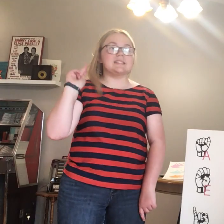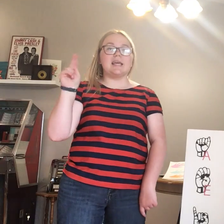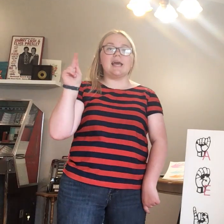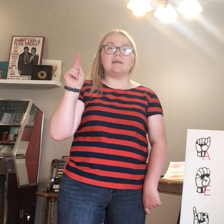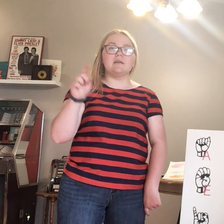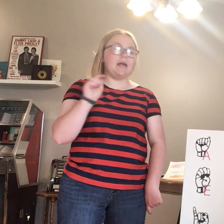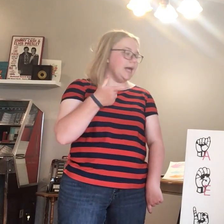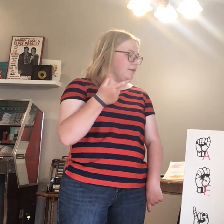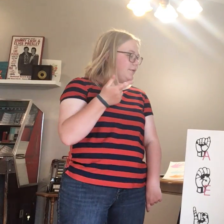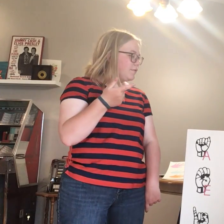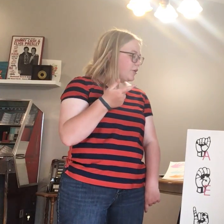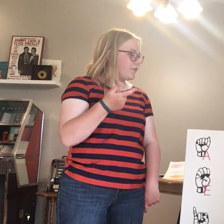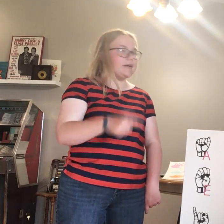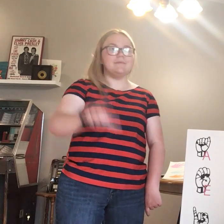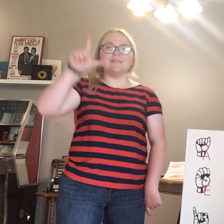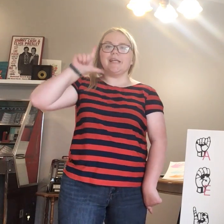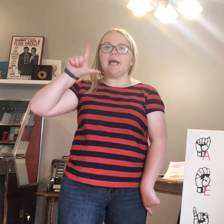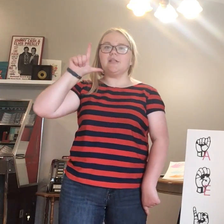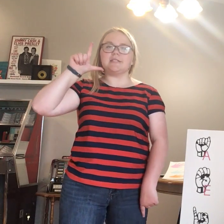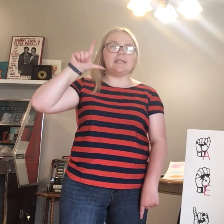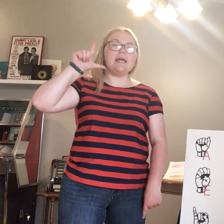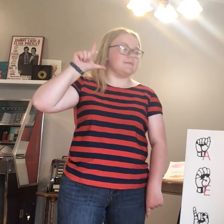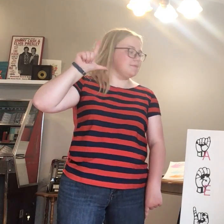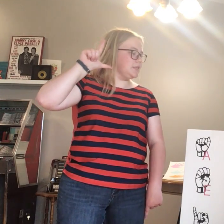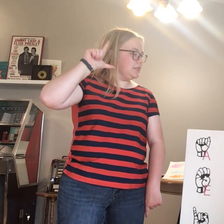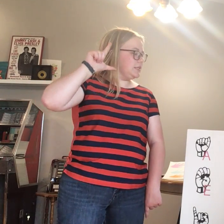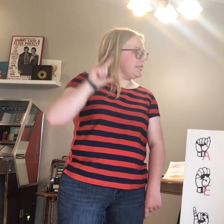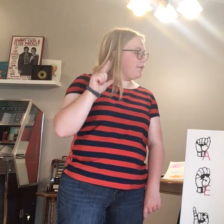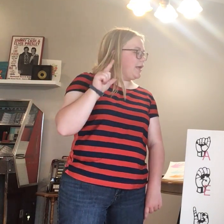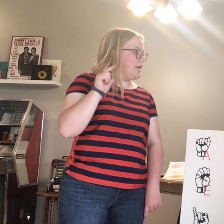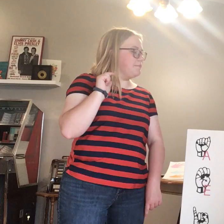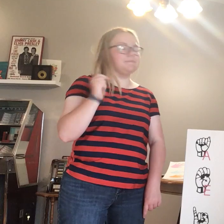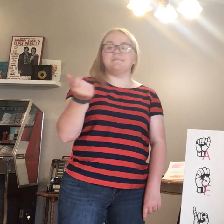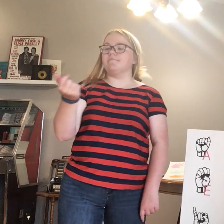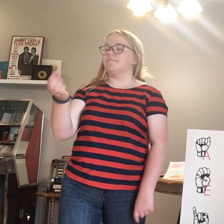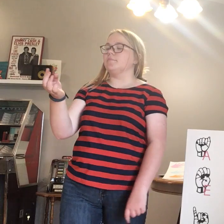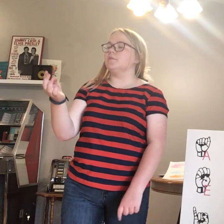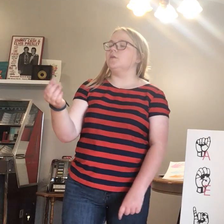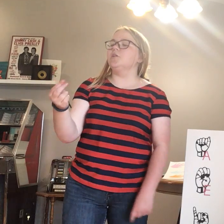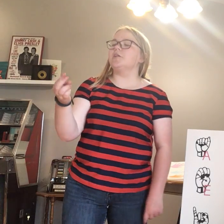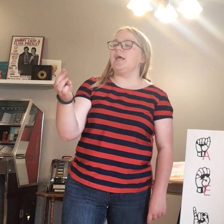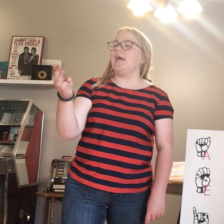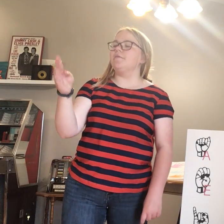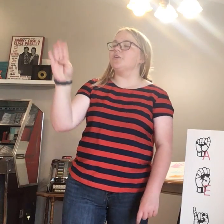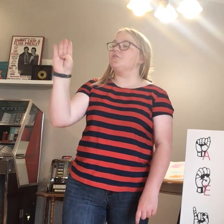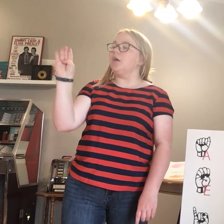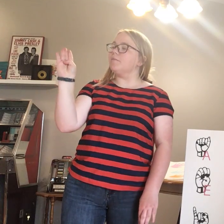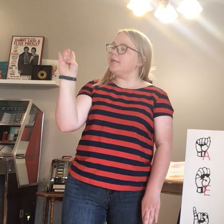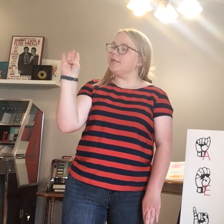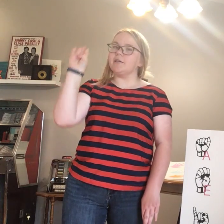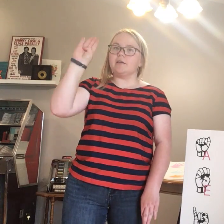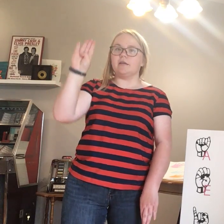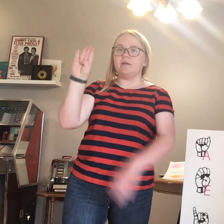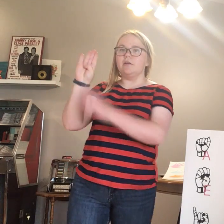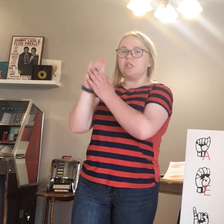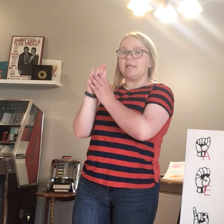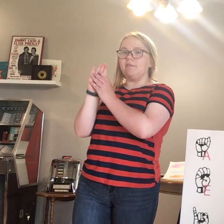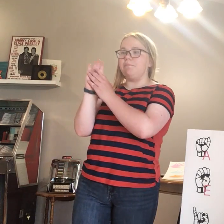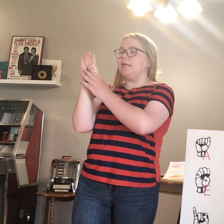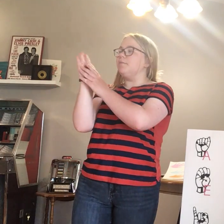K. L. We went over L. L looks like an L. Now M. You're going to have your thumb right here, just like with B, but